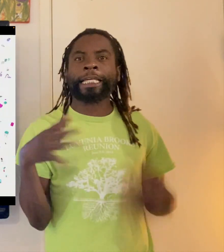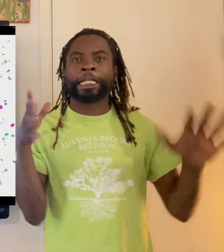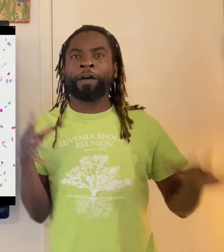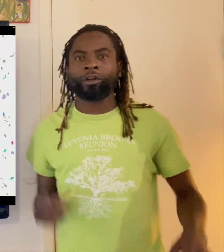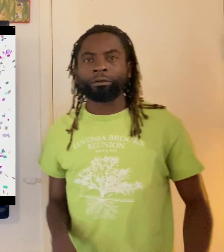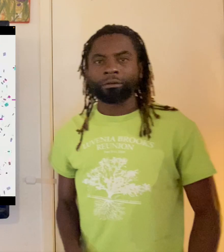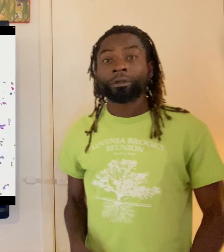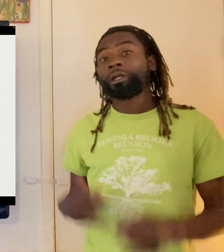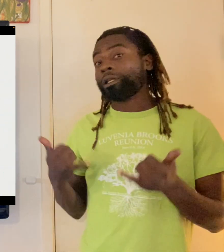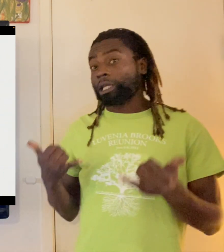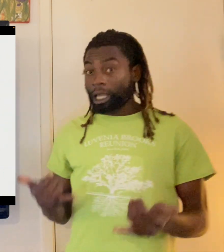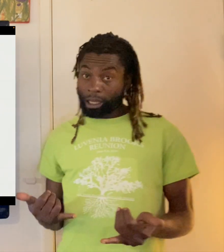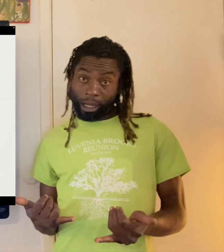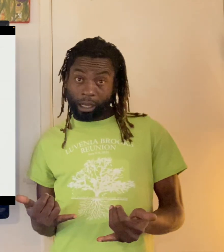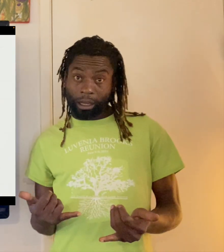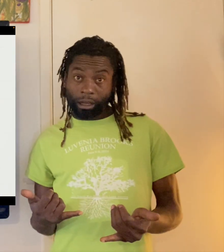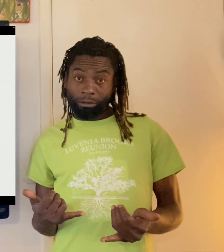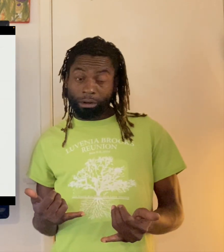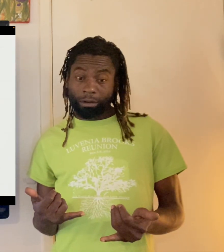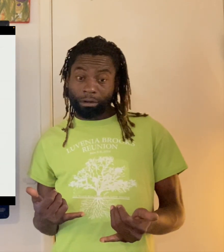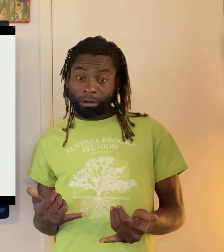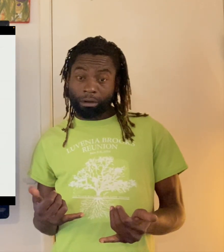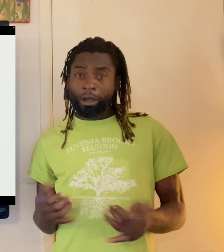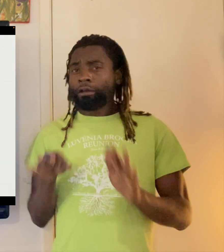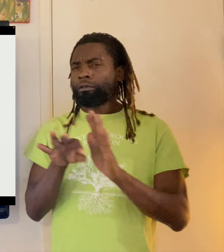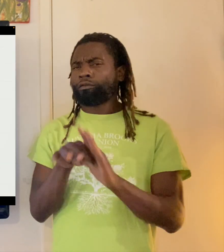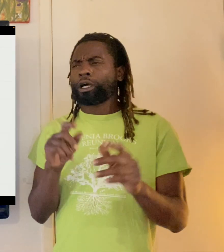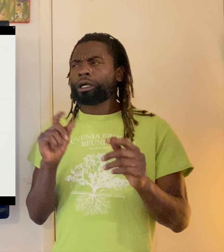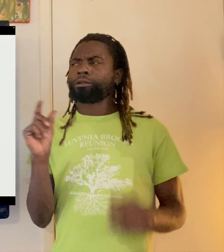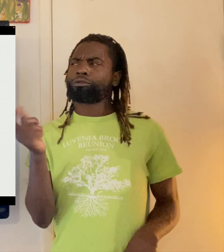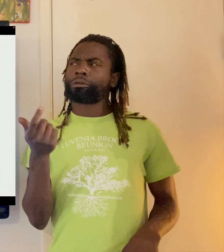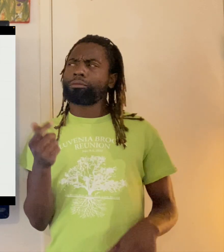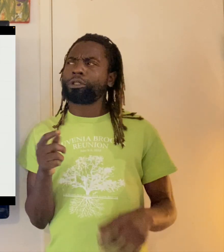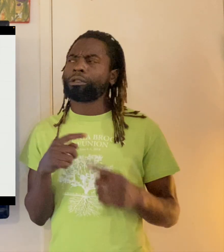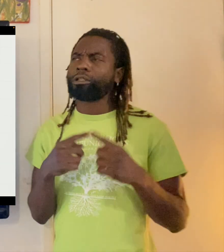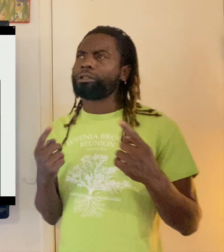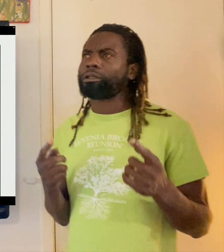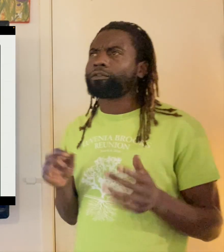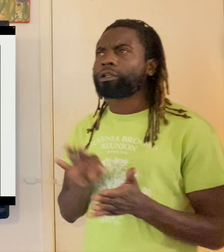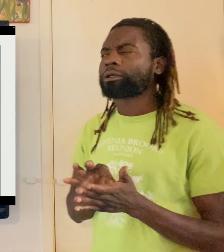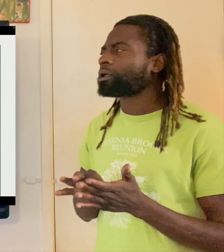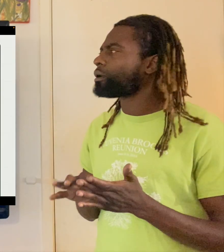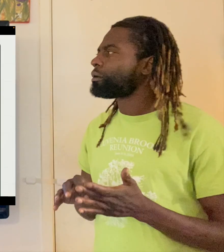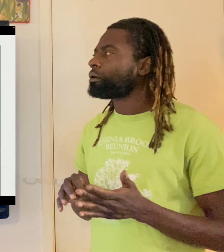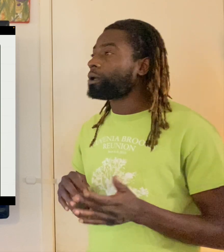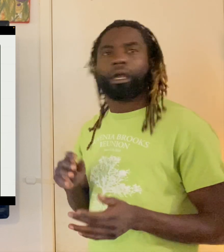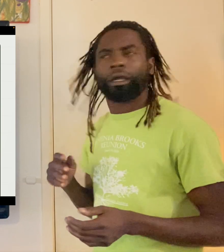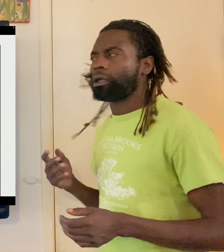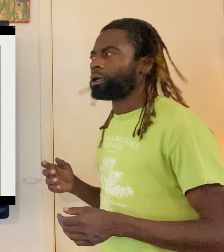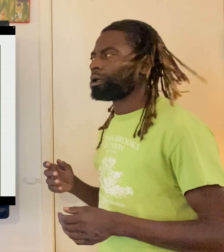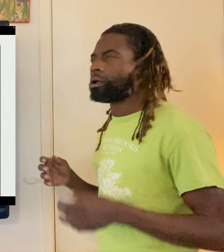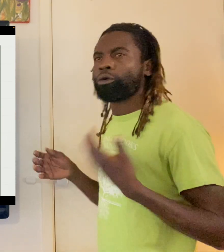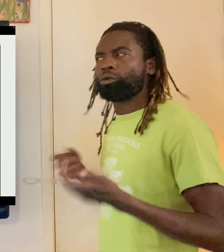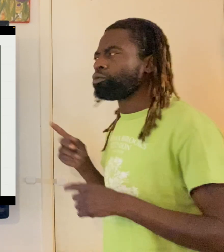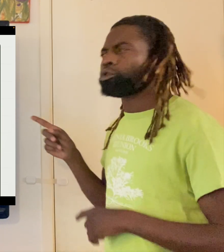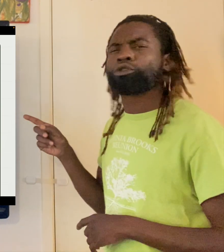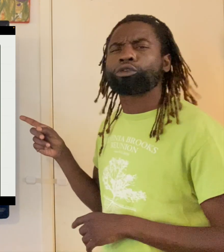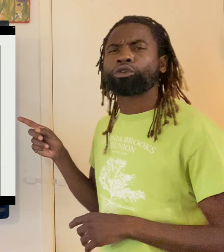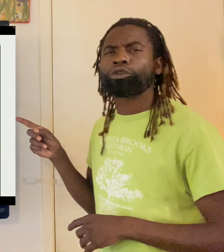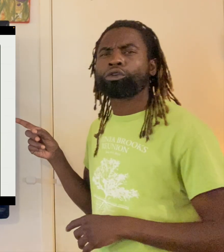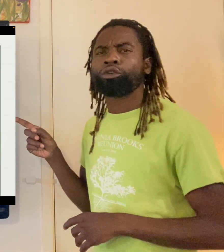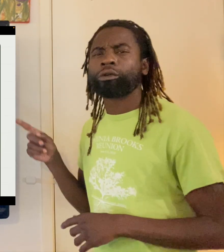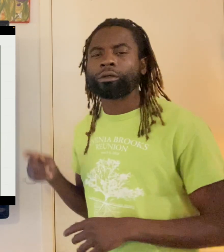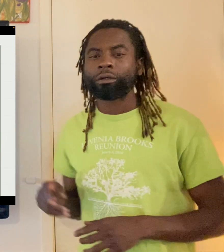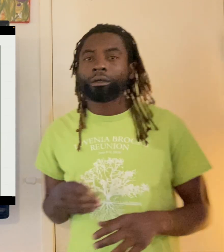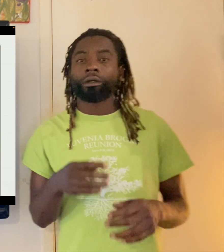Yay! Okay, that's enough. Now, let's find something else to count. Hey, do you know what this